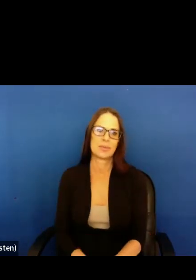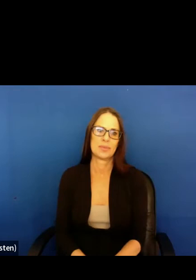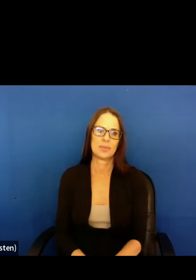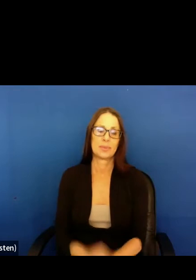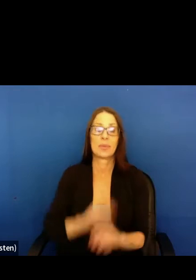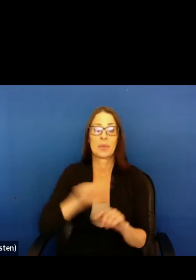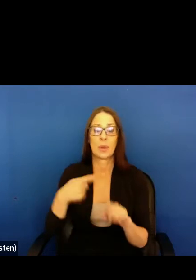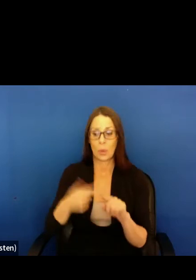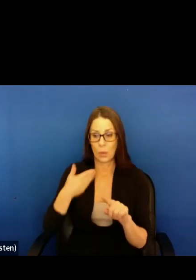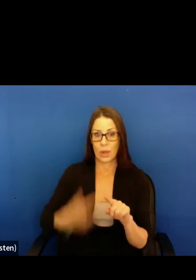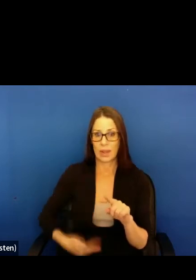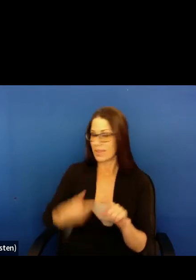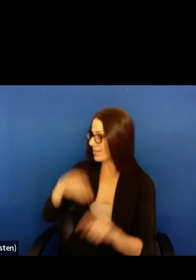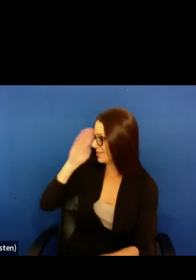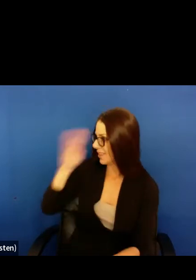When I practiced